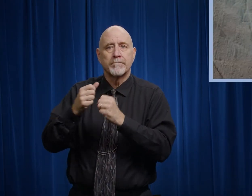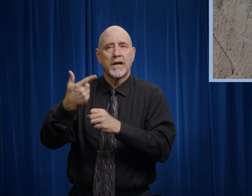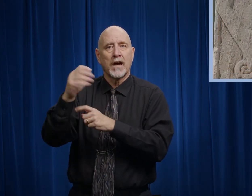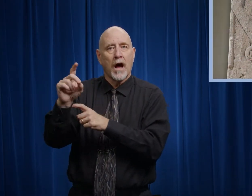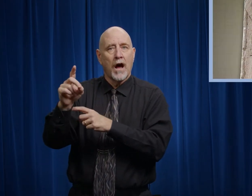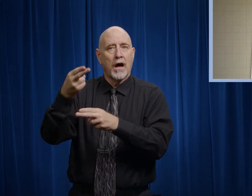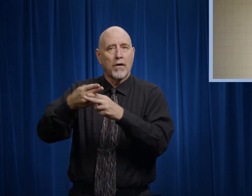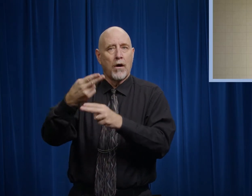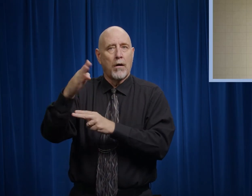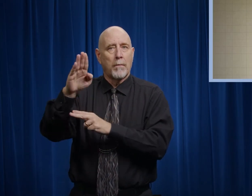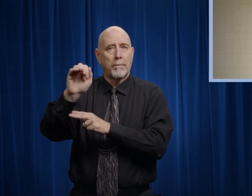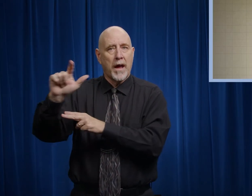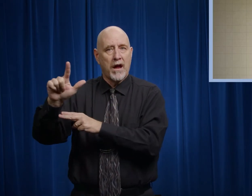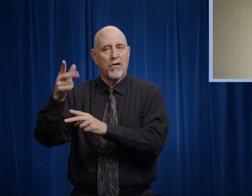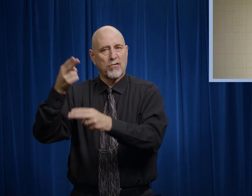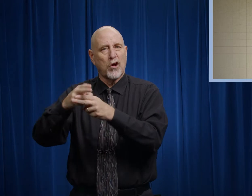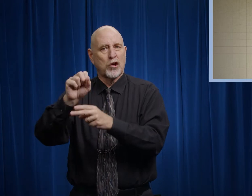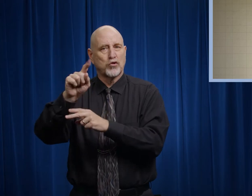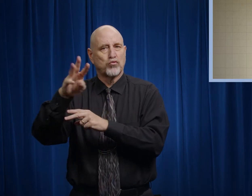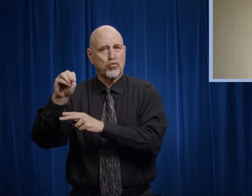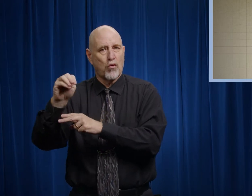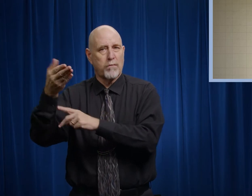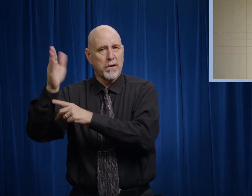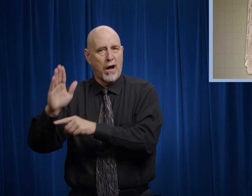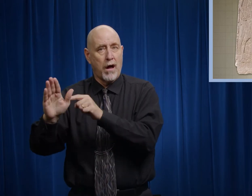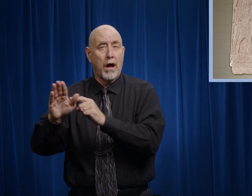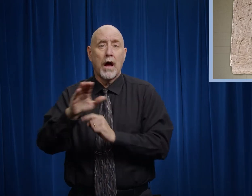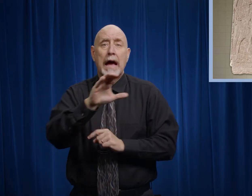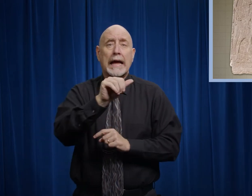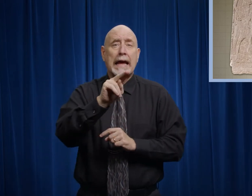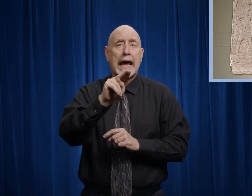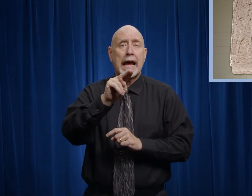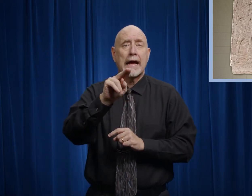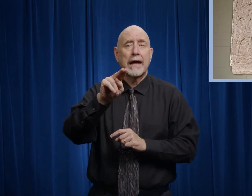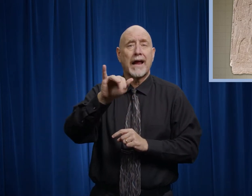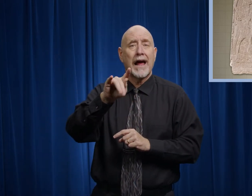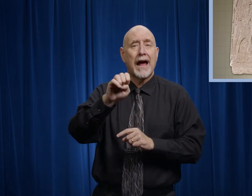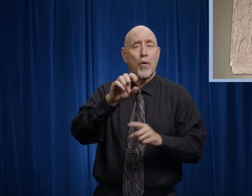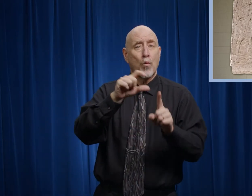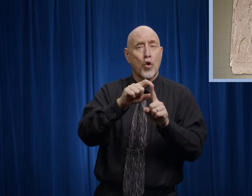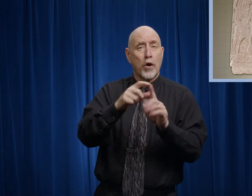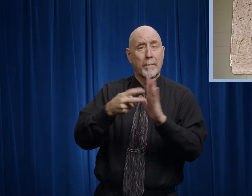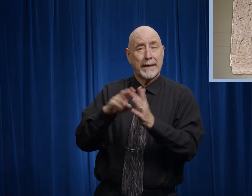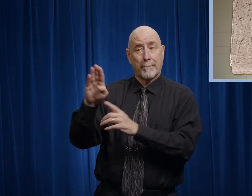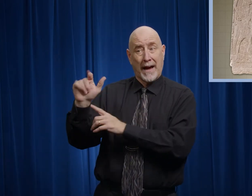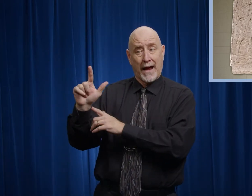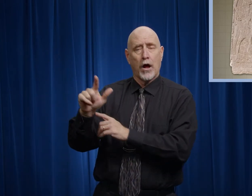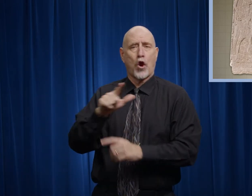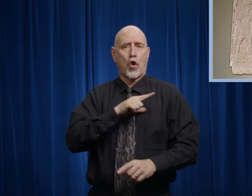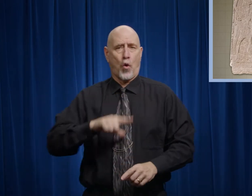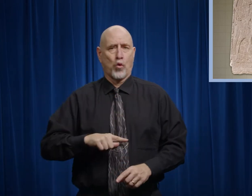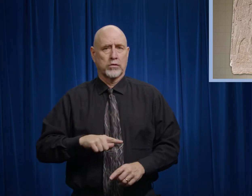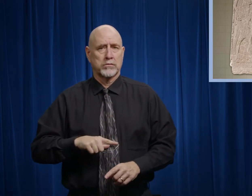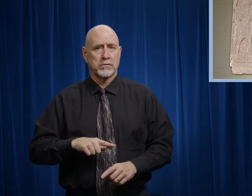god called Baal. The Canaanite word for Baal simply means Lord, but the